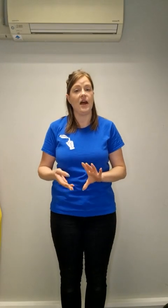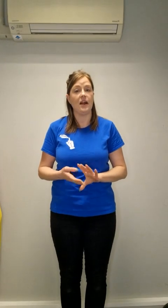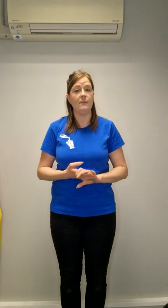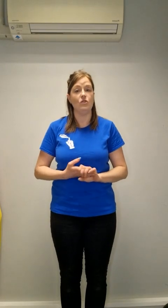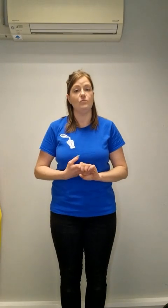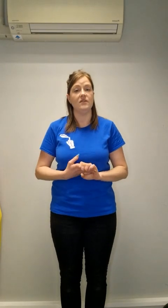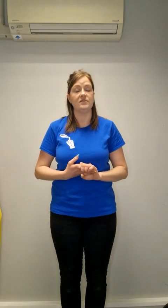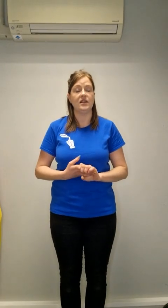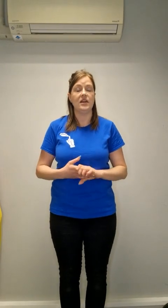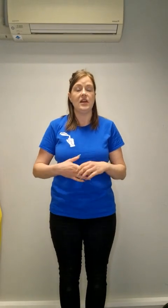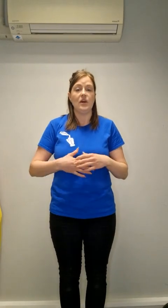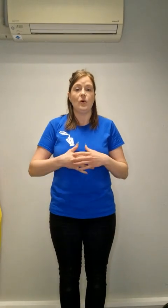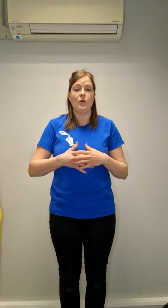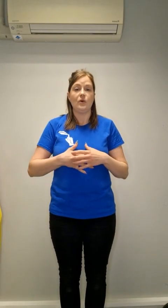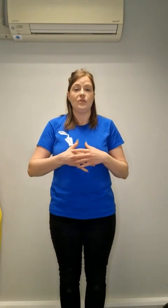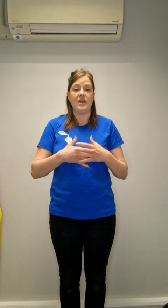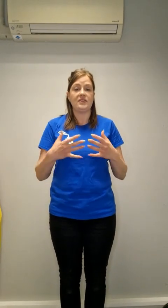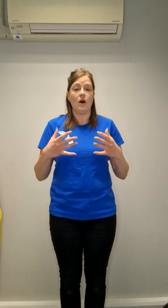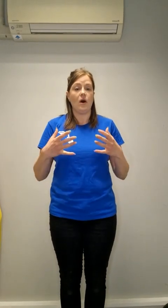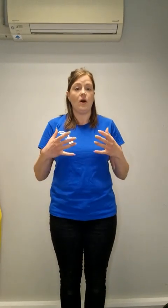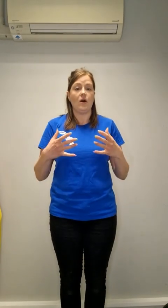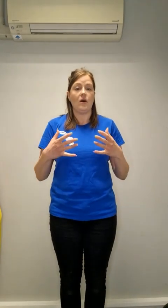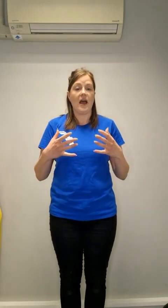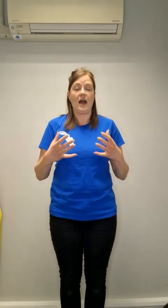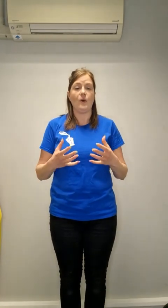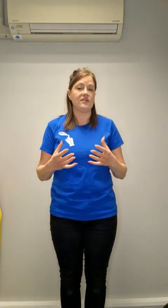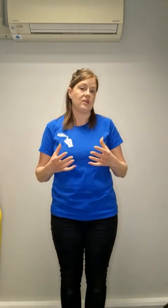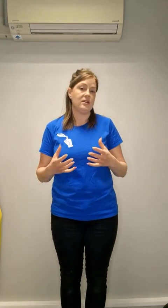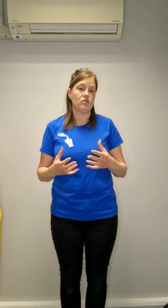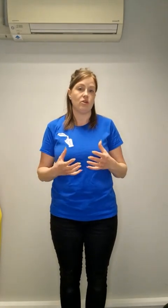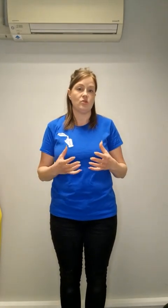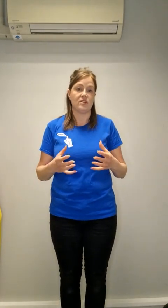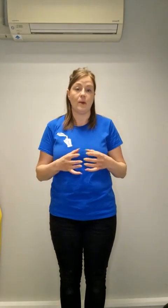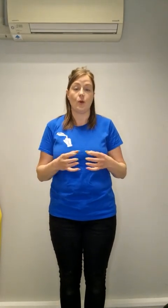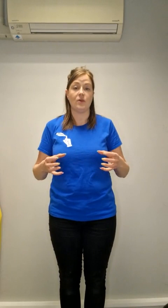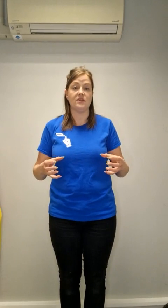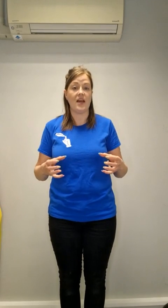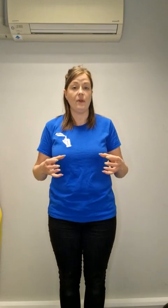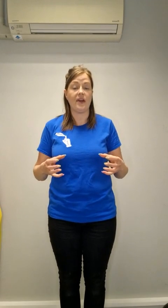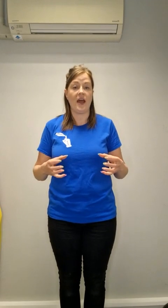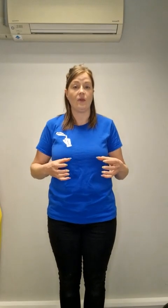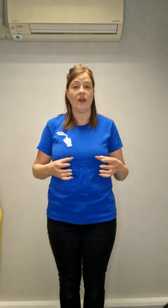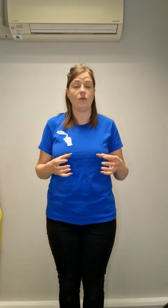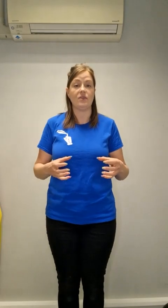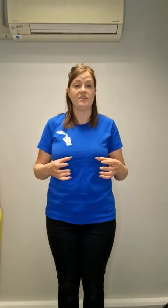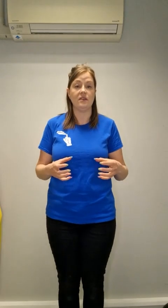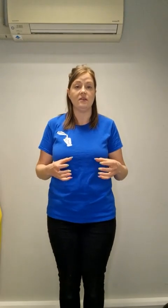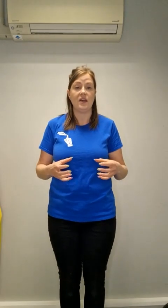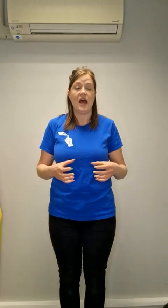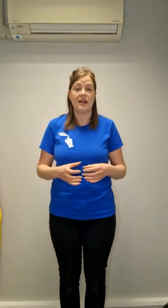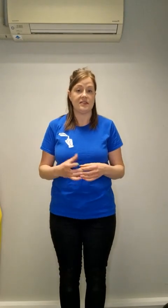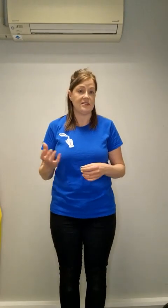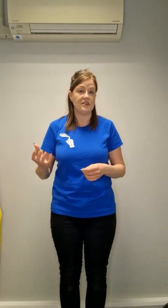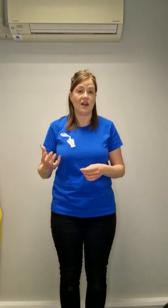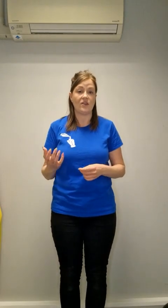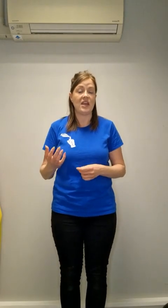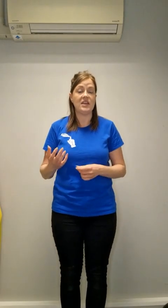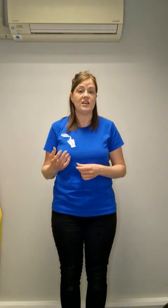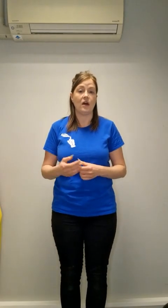our movements. These are how our sign descriptions are broken down and how they are written. And as I said, they are the key to